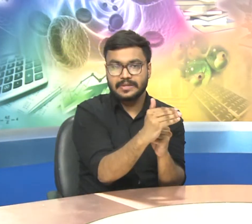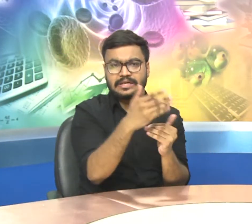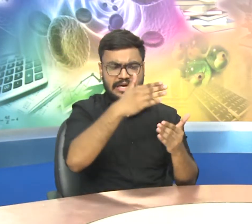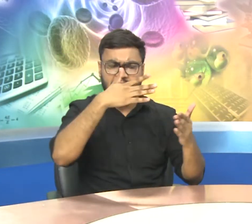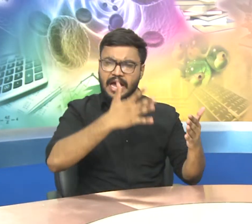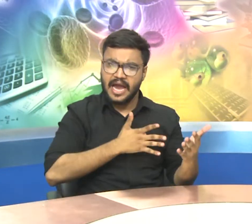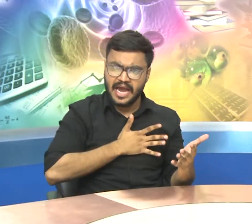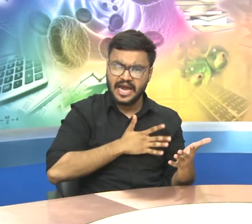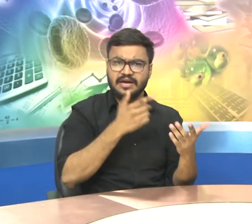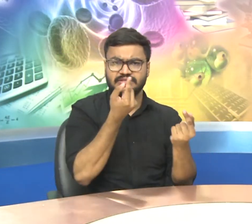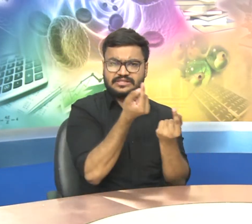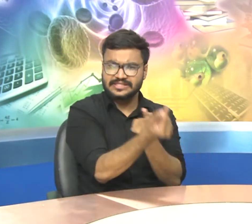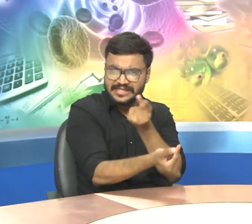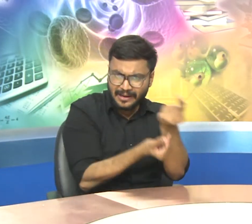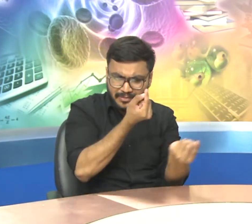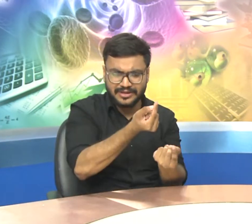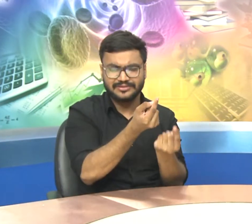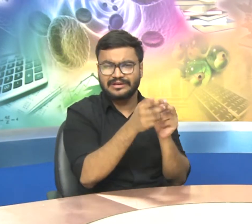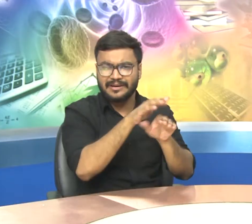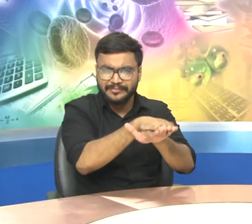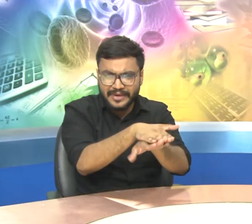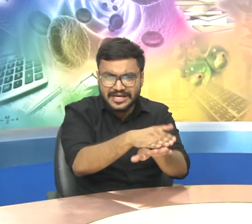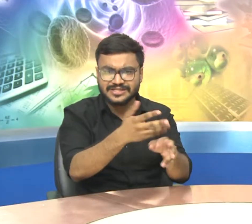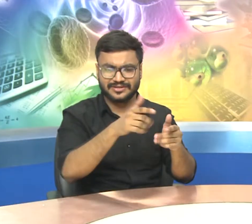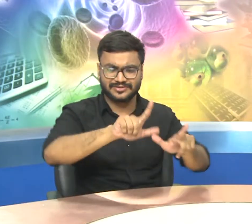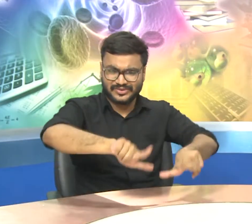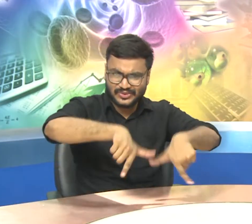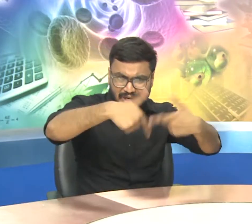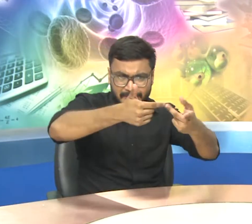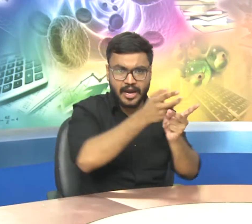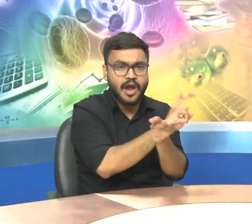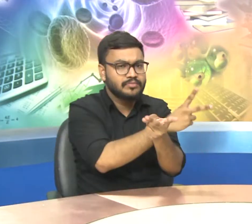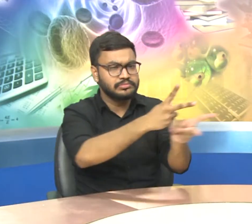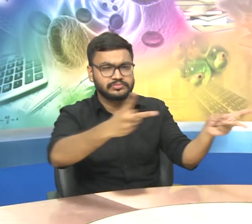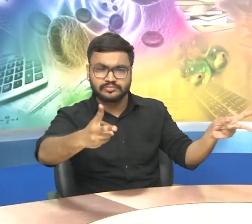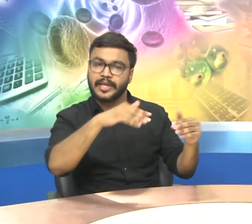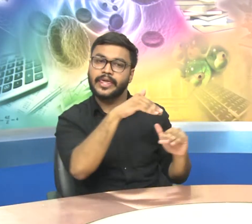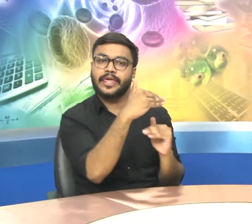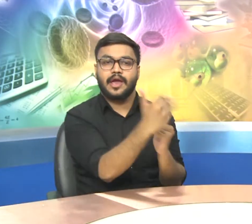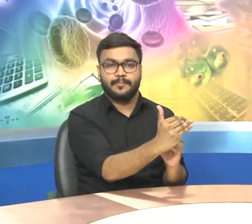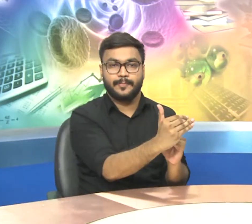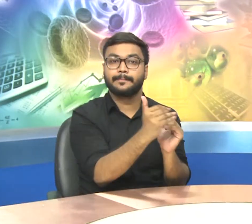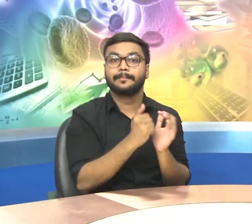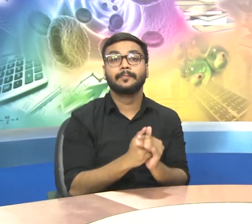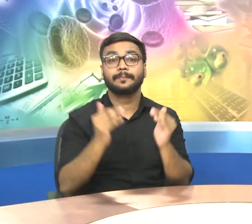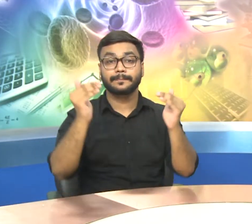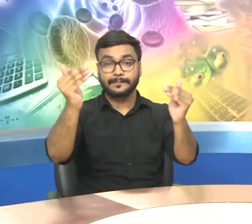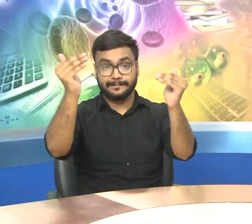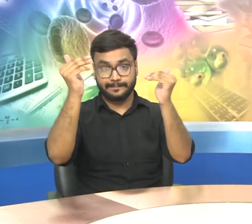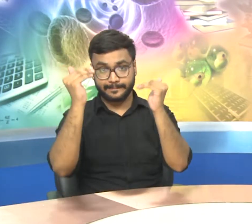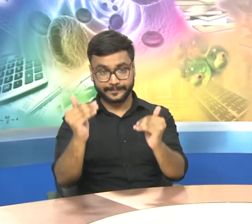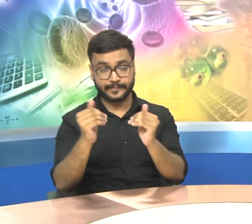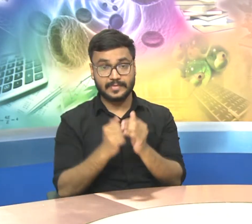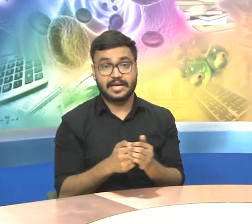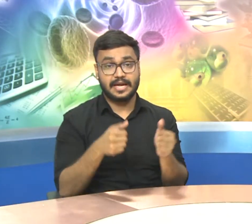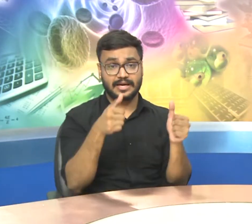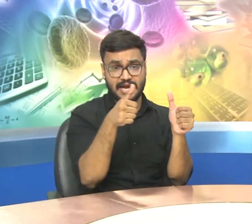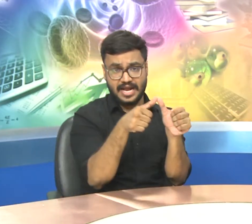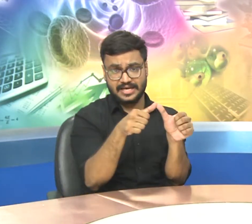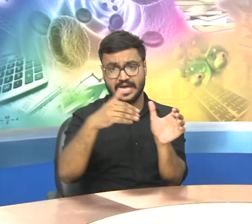And second is mesophotic zone, which receives limited sunlight and fewer organisms